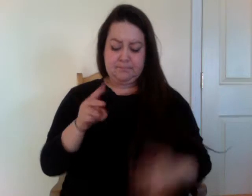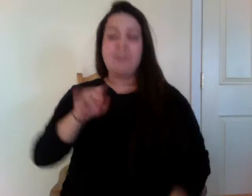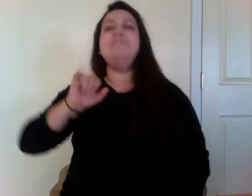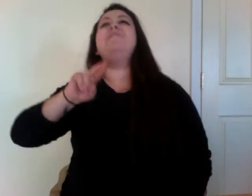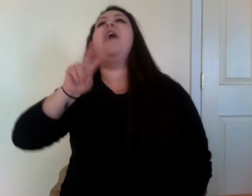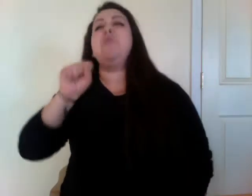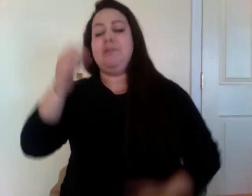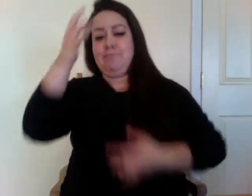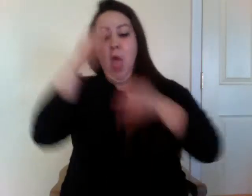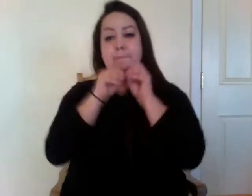virus, if you will.